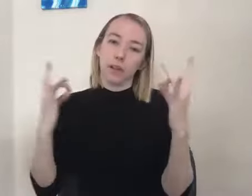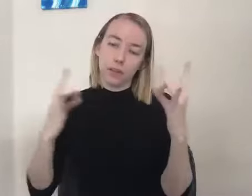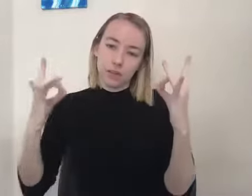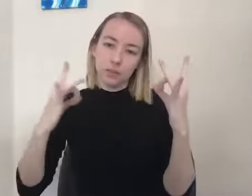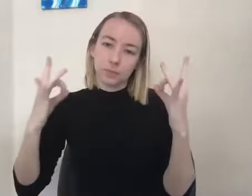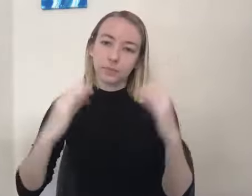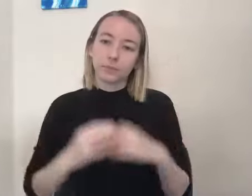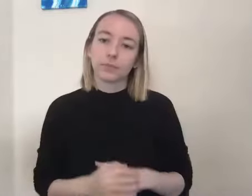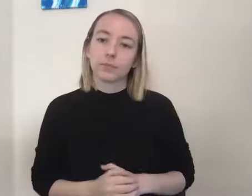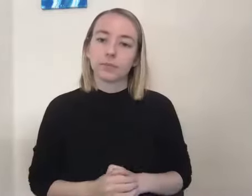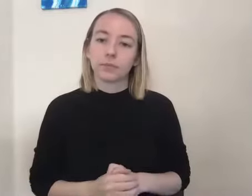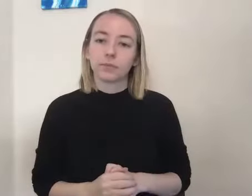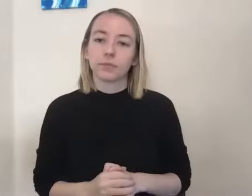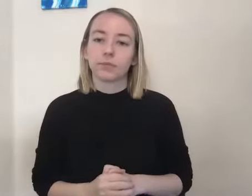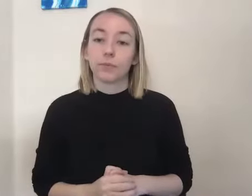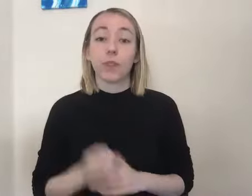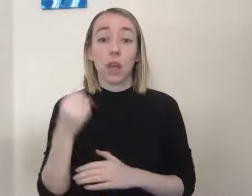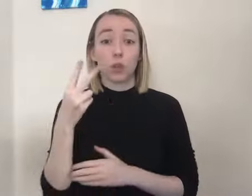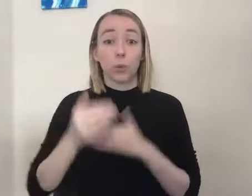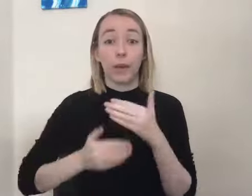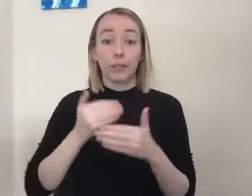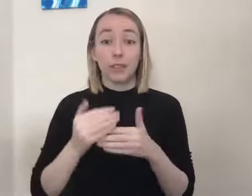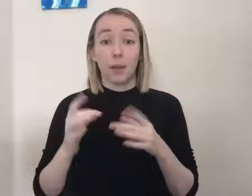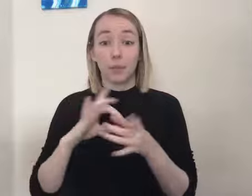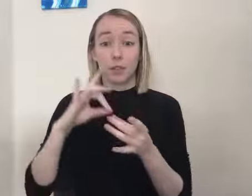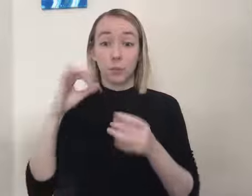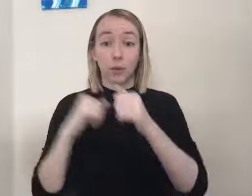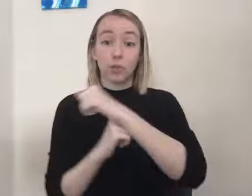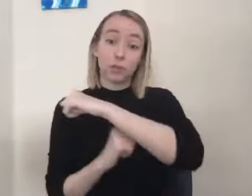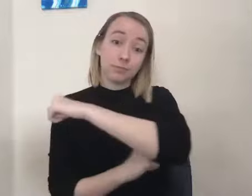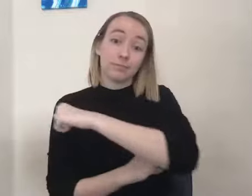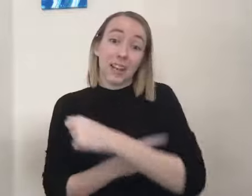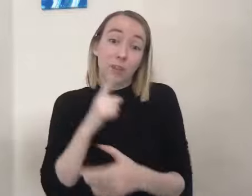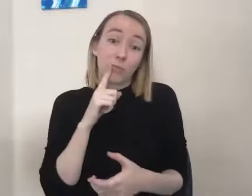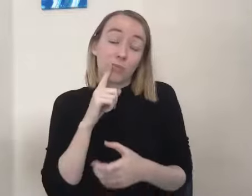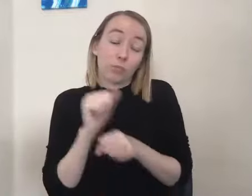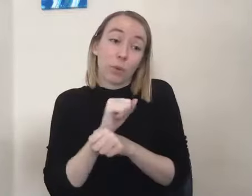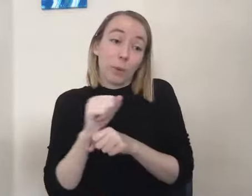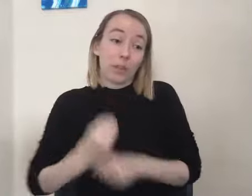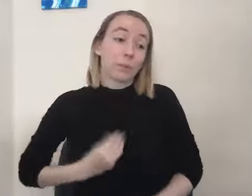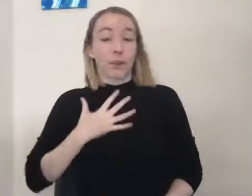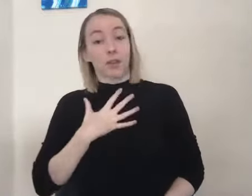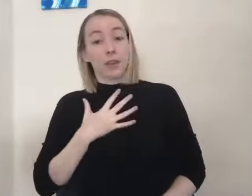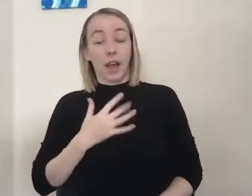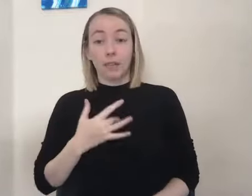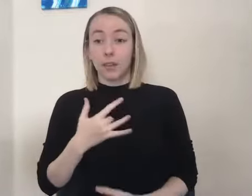Okay, honey, thank you. And I finish off with the prayer and the meditation. I love